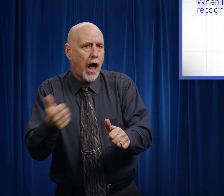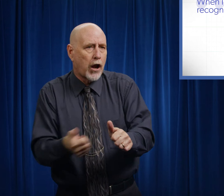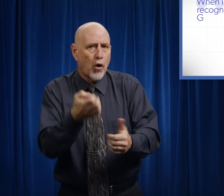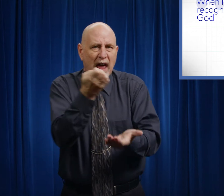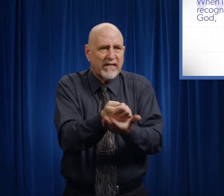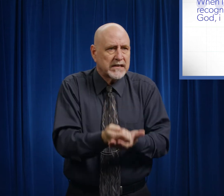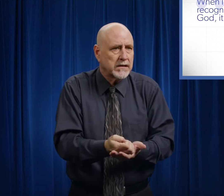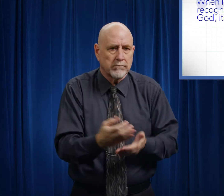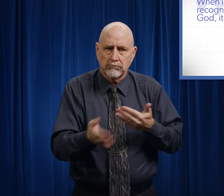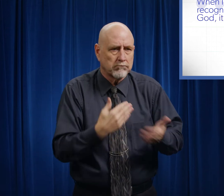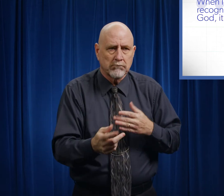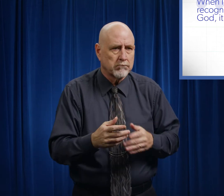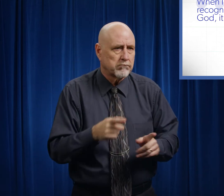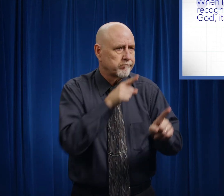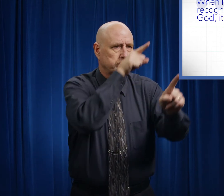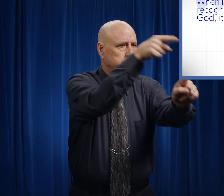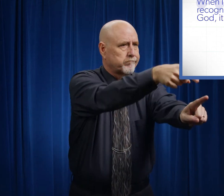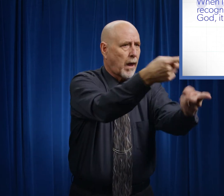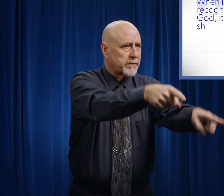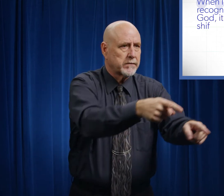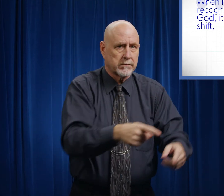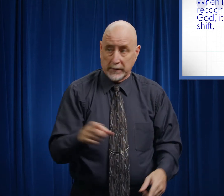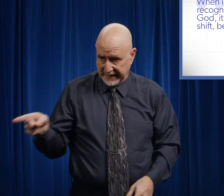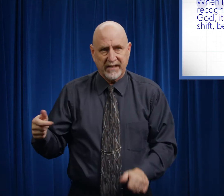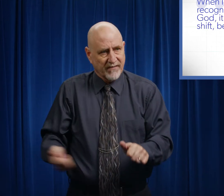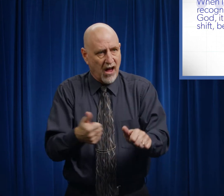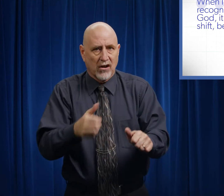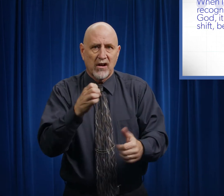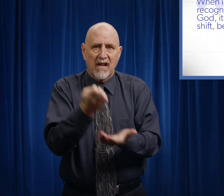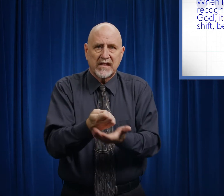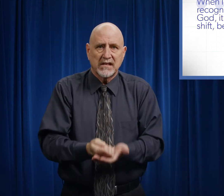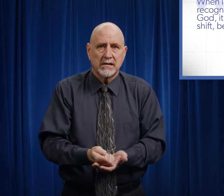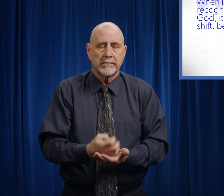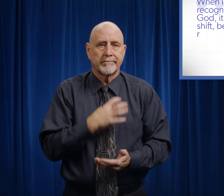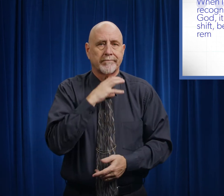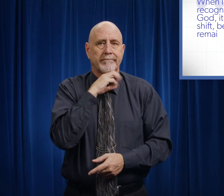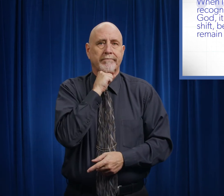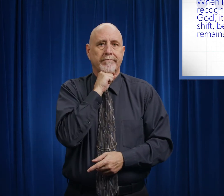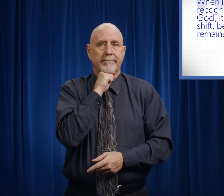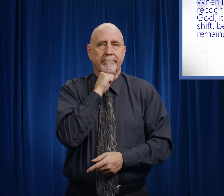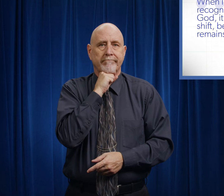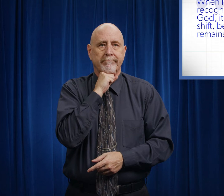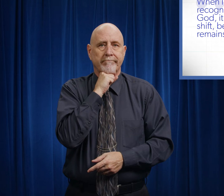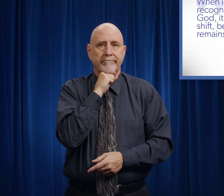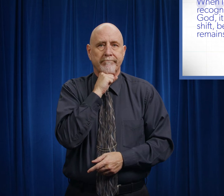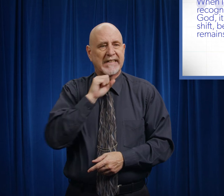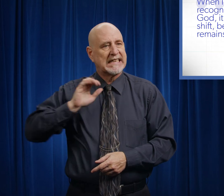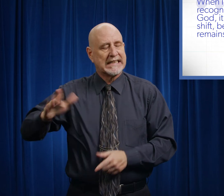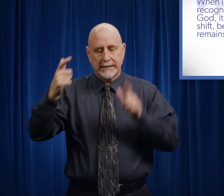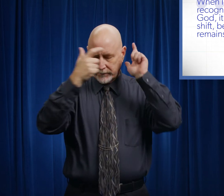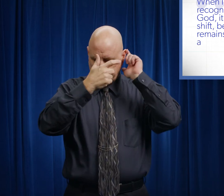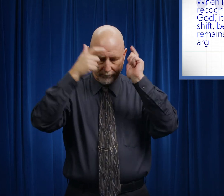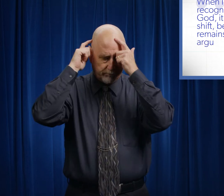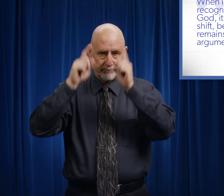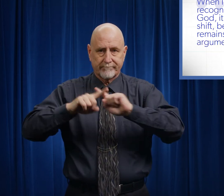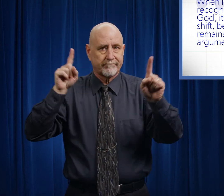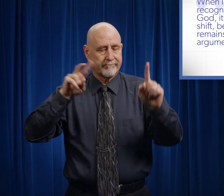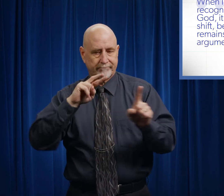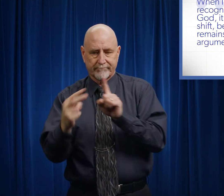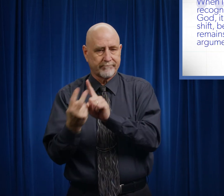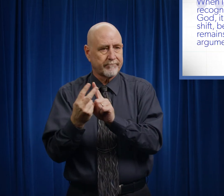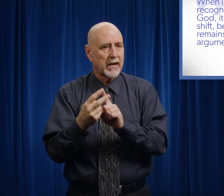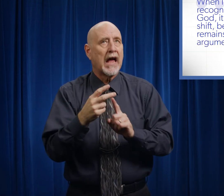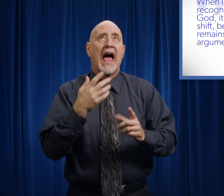evidence where it leads. And he said he followed that evidence. And it led him to the conclusion that there is a